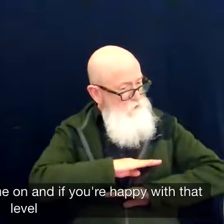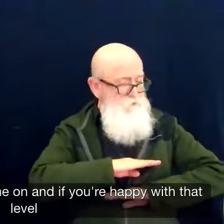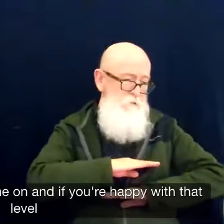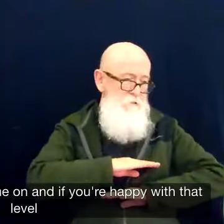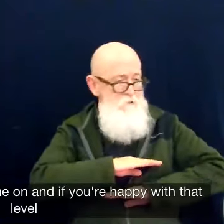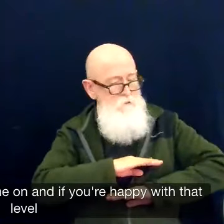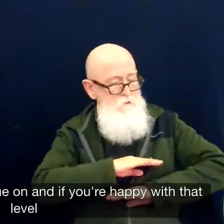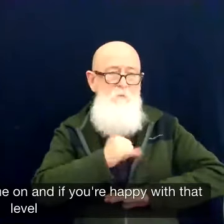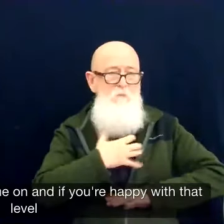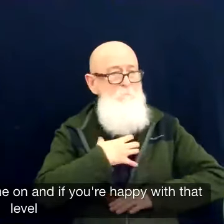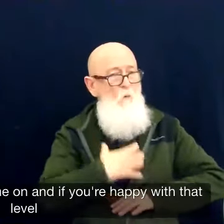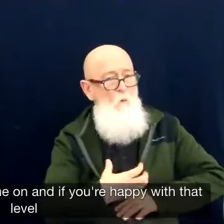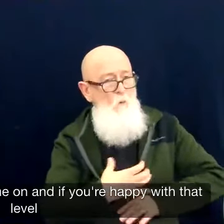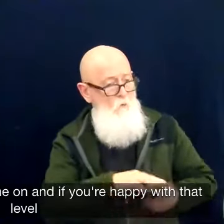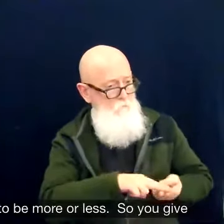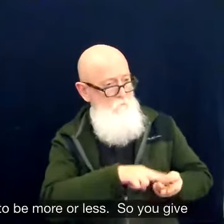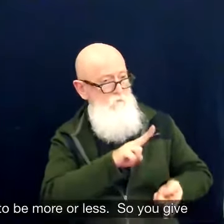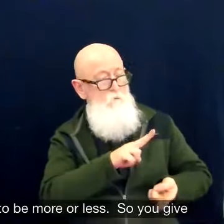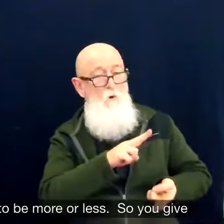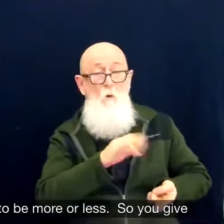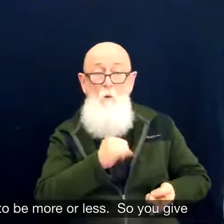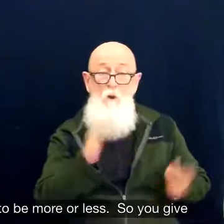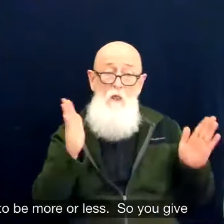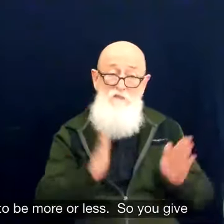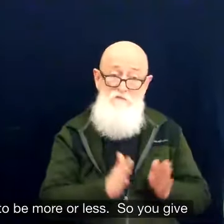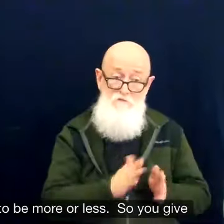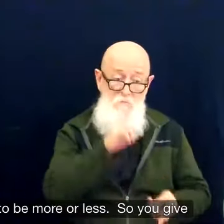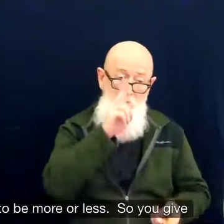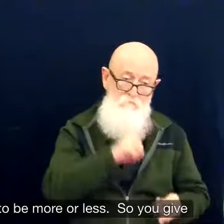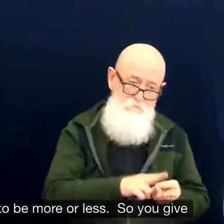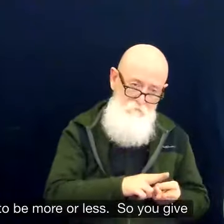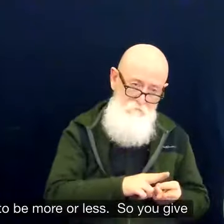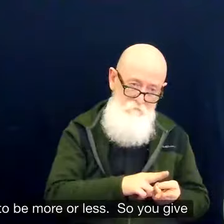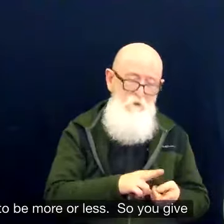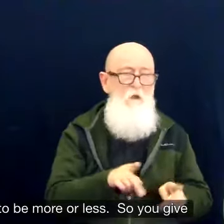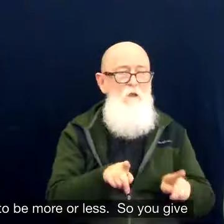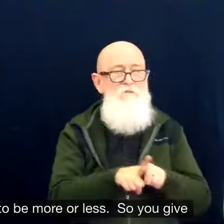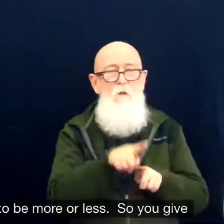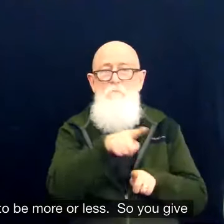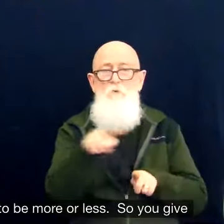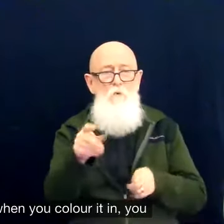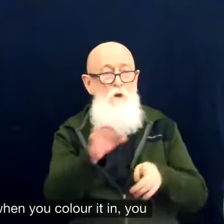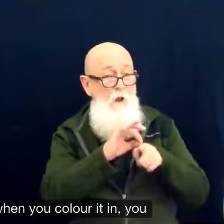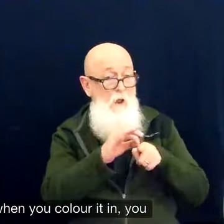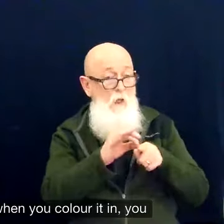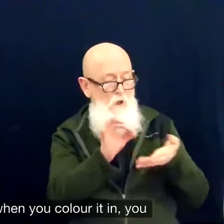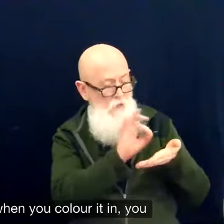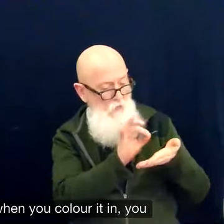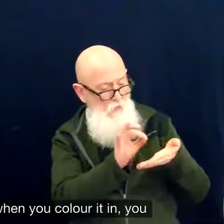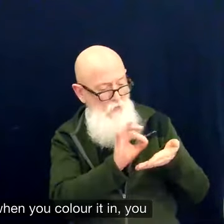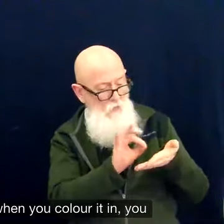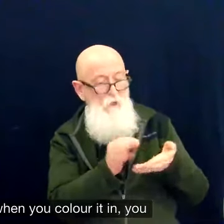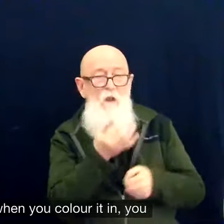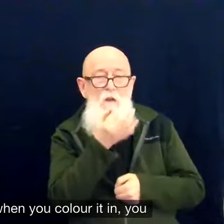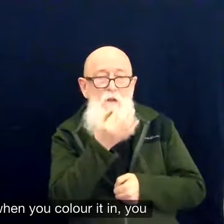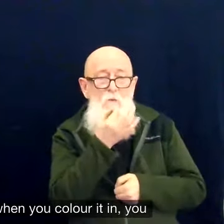So you give it a rating, and when you colour it in, you colour in, you know, if it's not much, you would just colour in a little bit